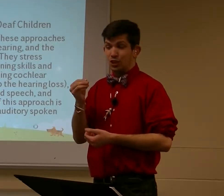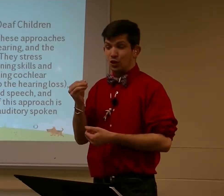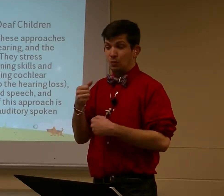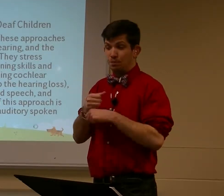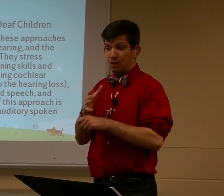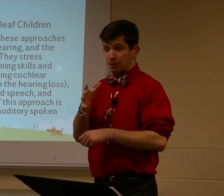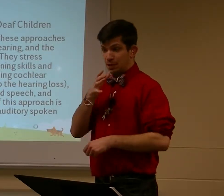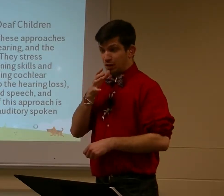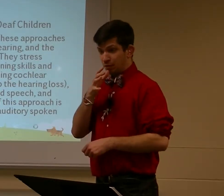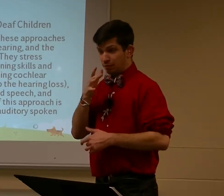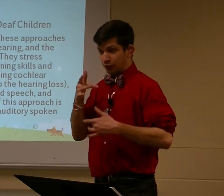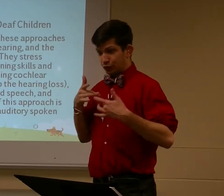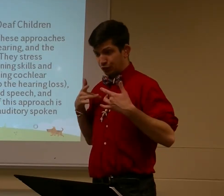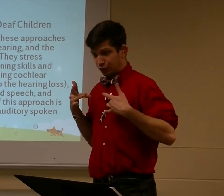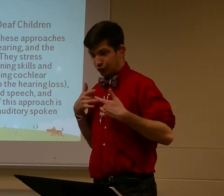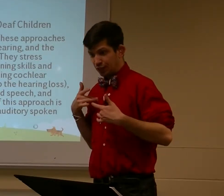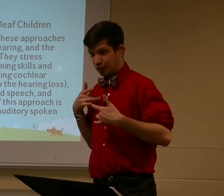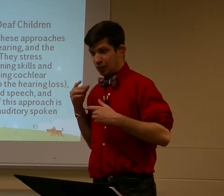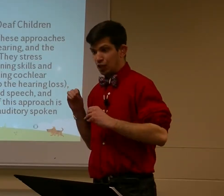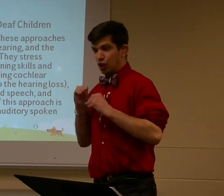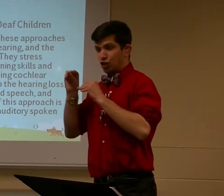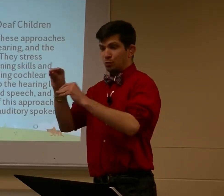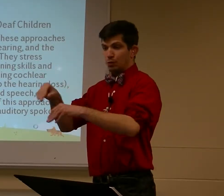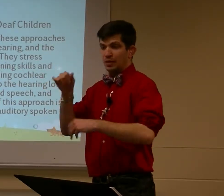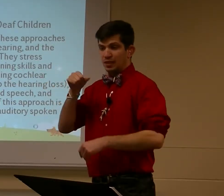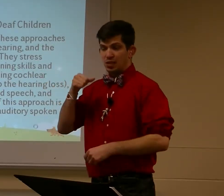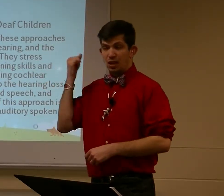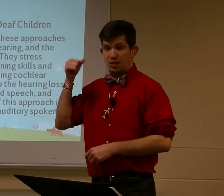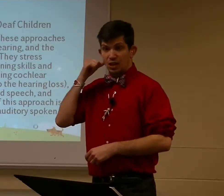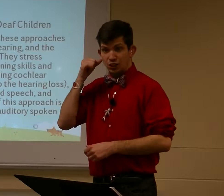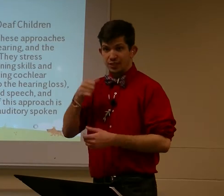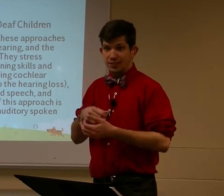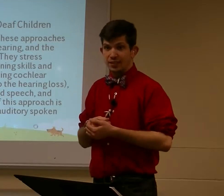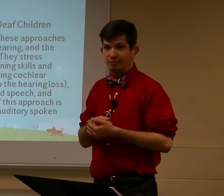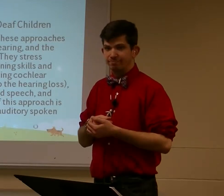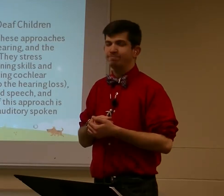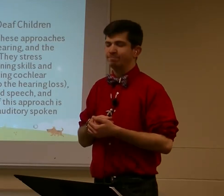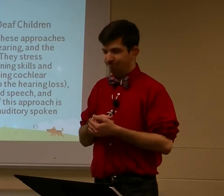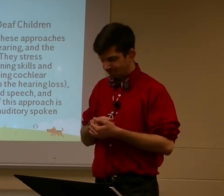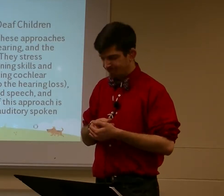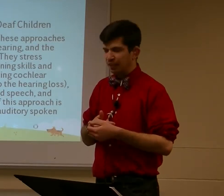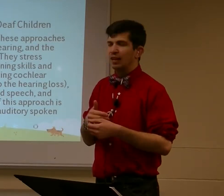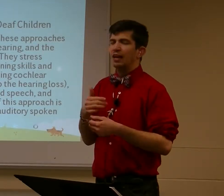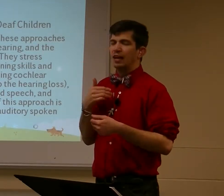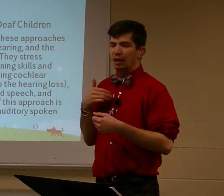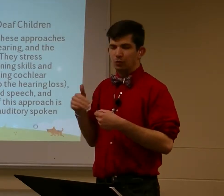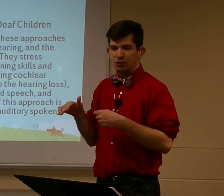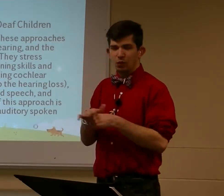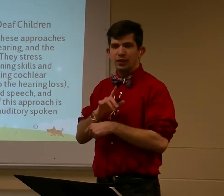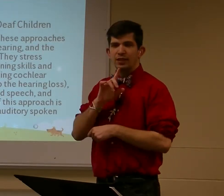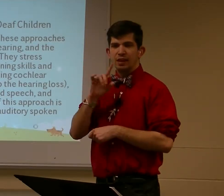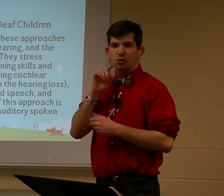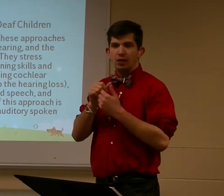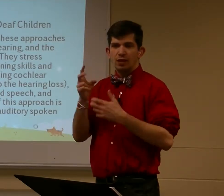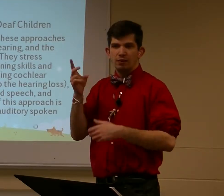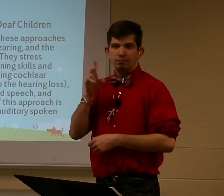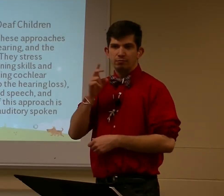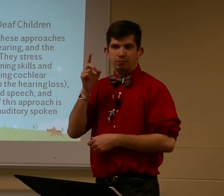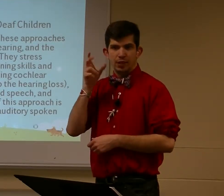So it made my mom concerned. She put me into the audiologist. I was fully deaf without hearing